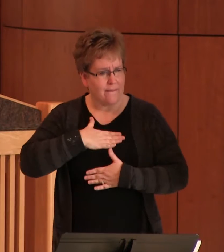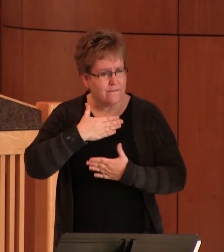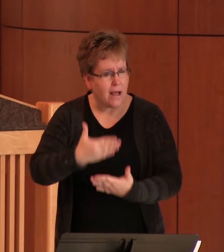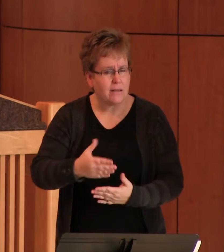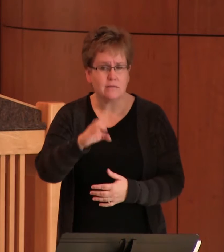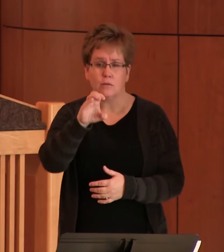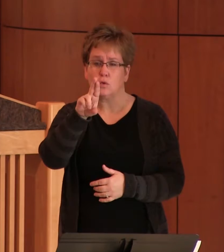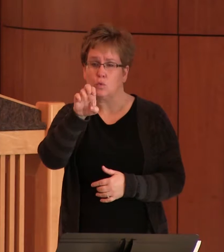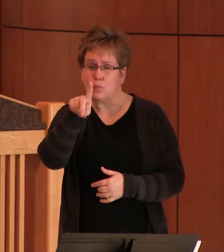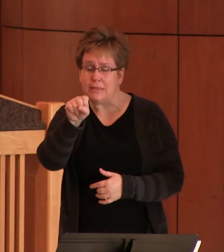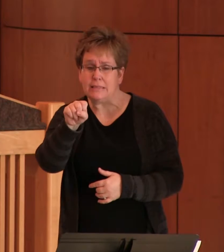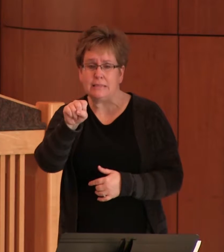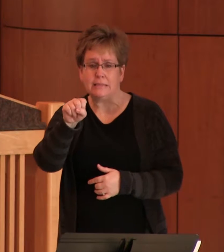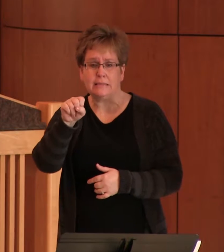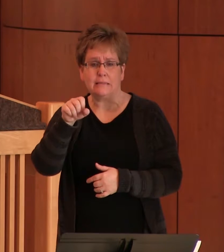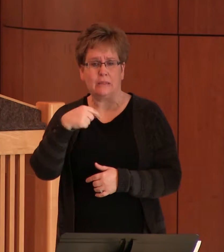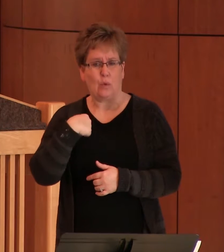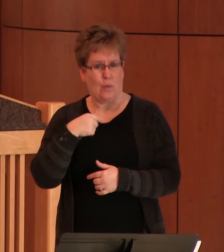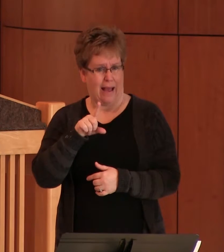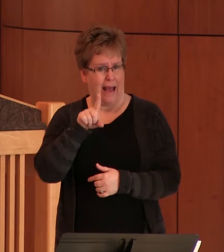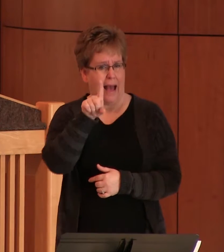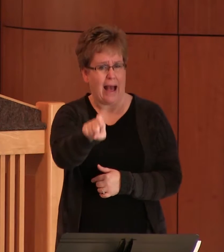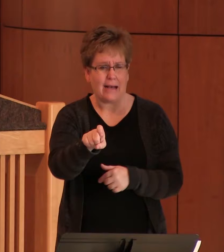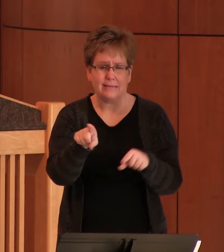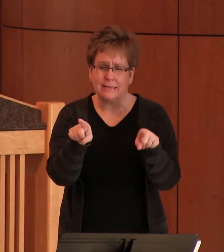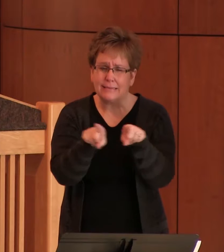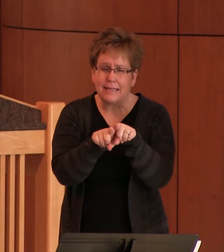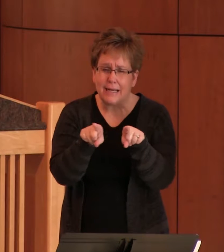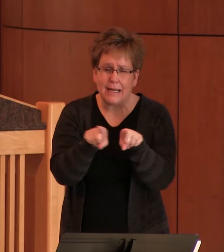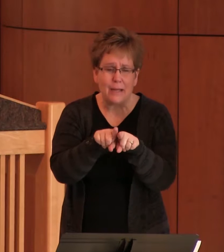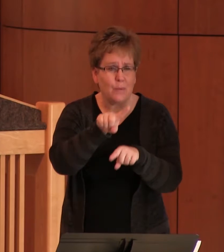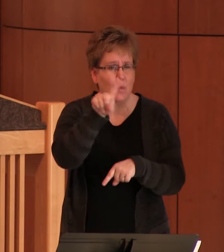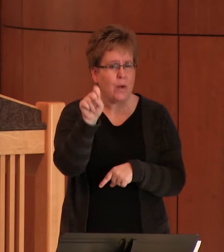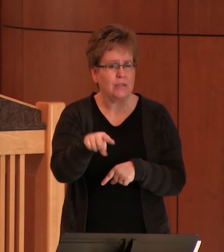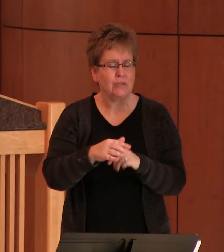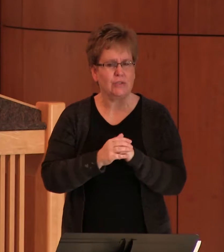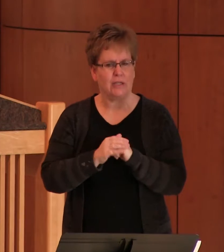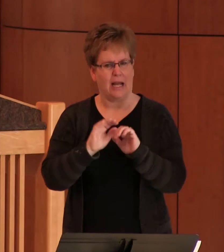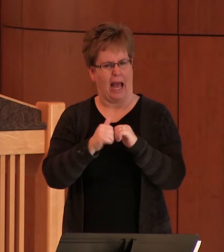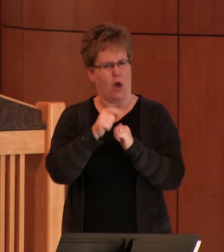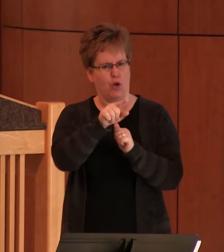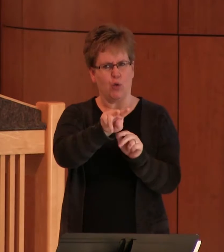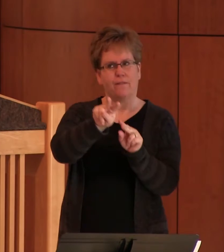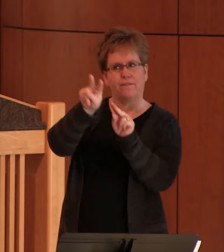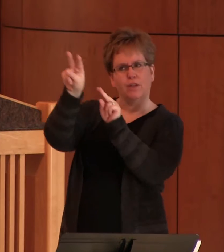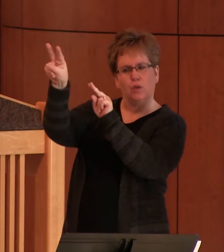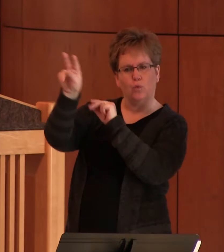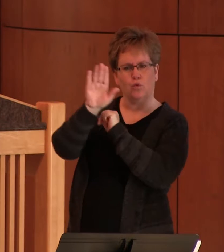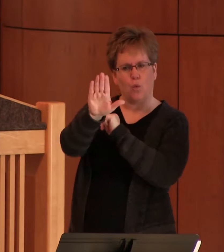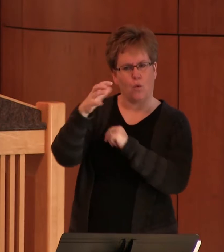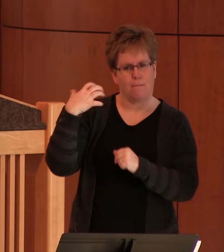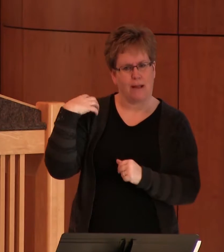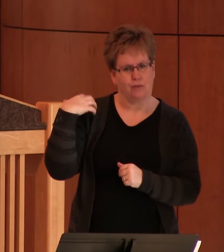creeds, we're asked the same question of how do we view the Master?